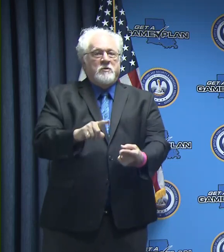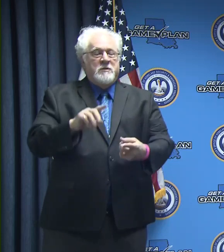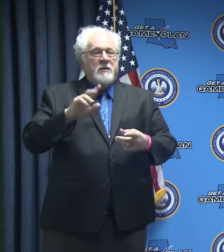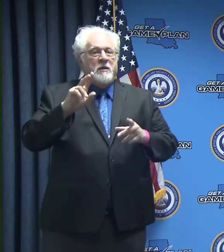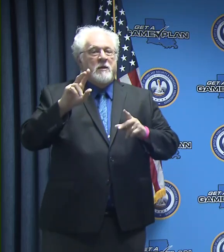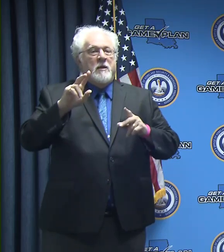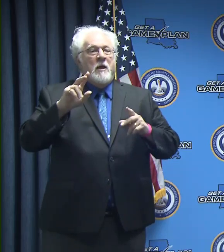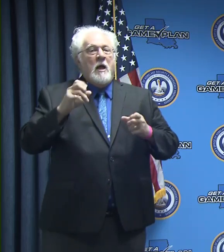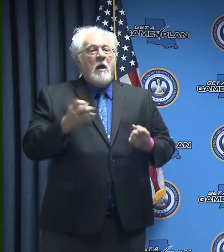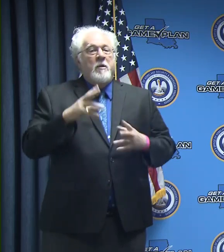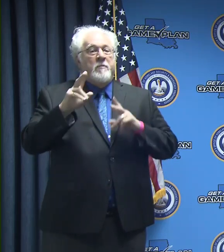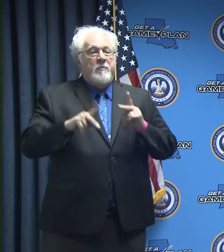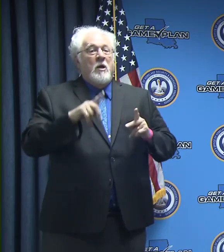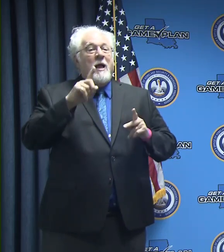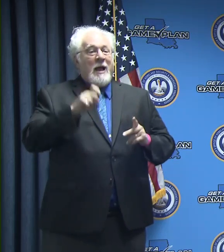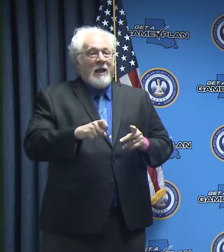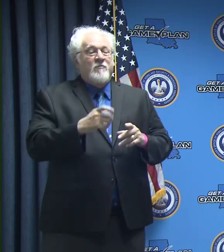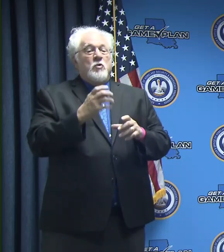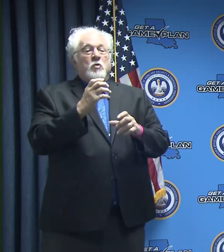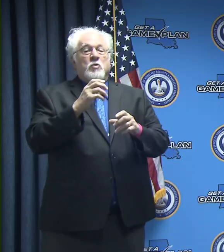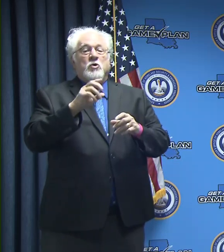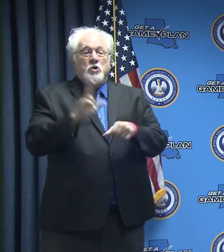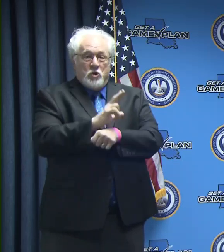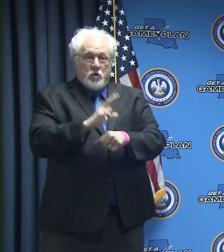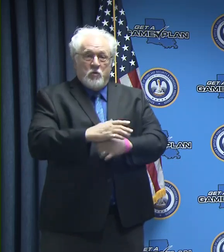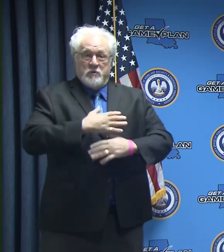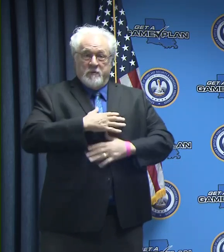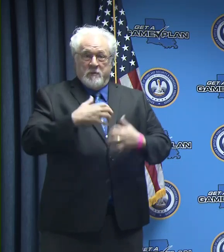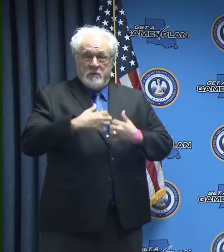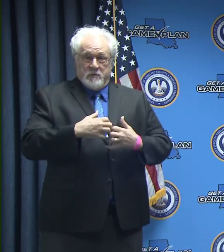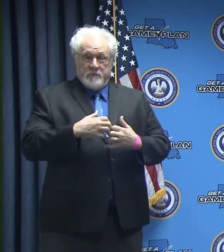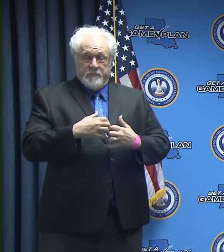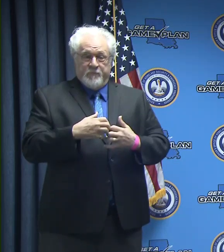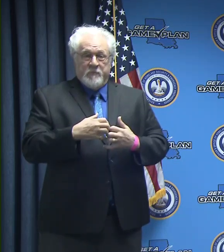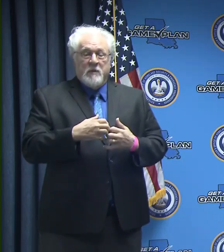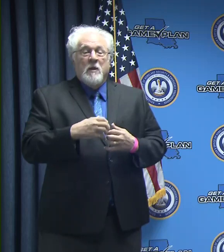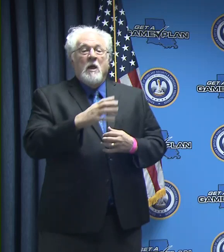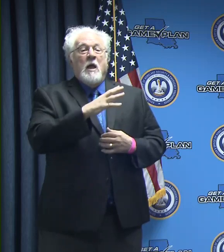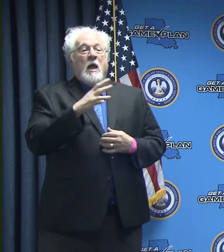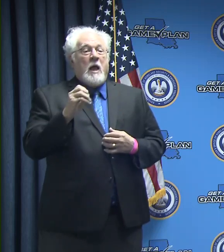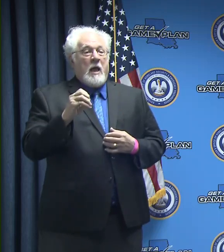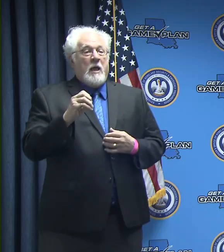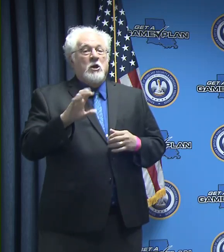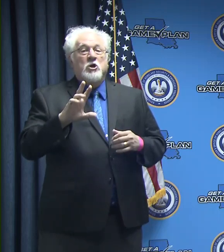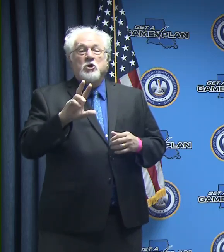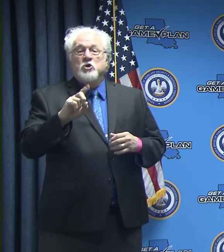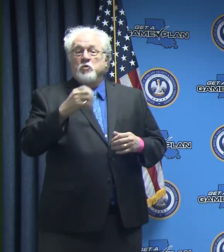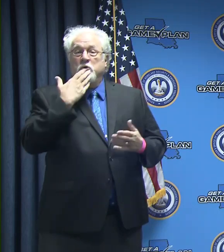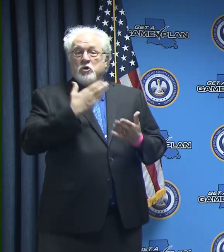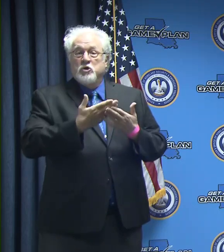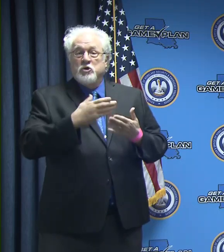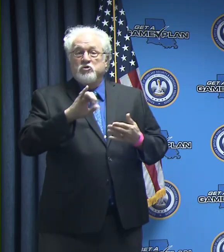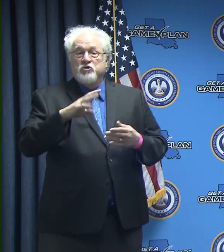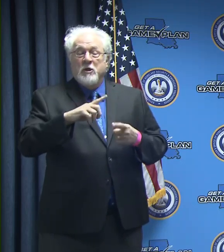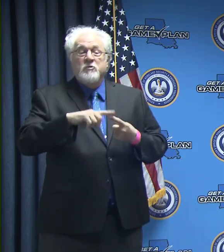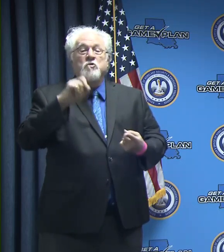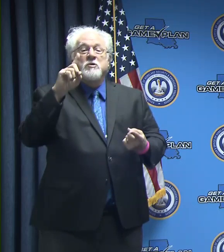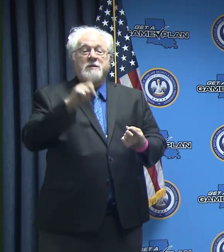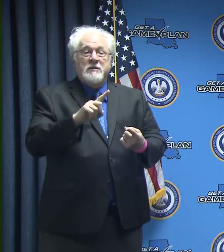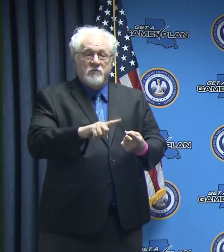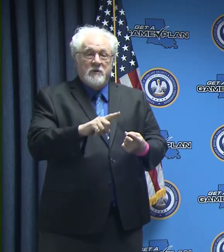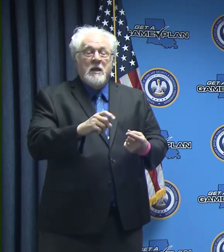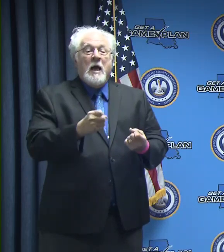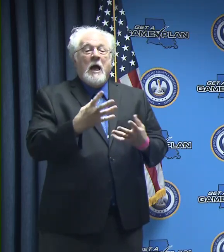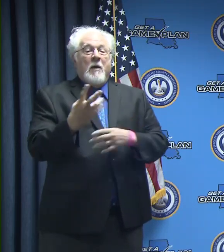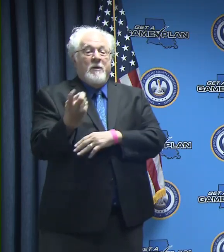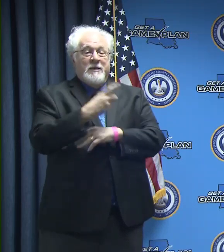people who have to ever get on a ventilator in the first place, and they're doing a good job of decreasing the number of